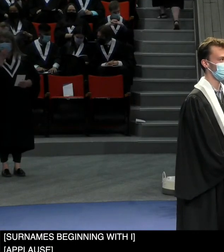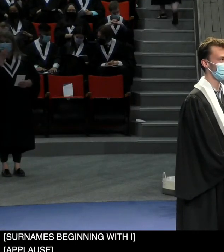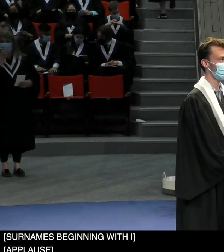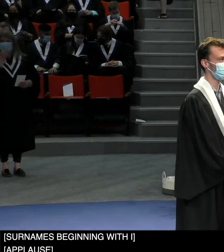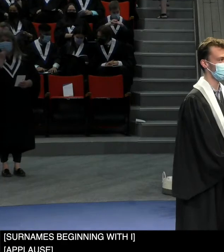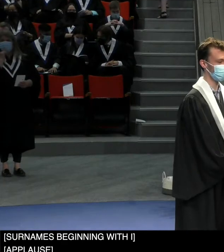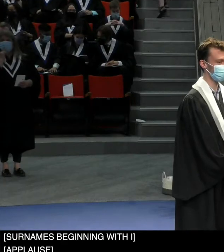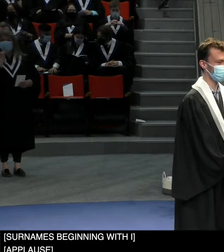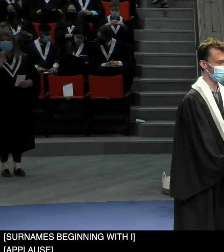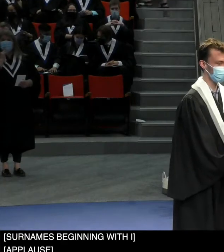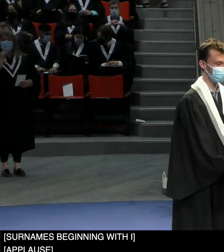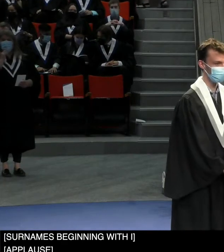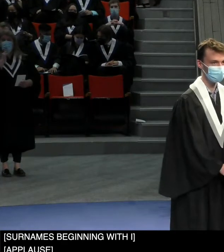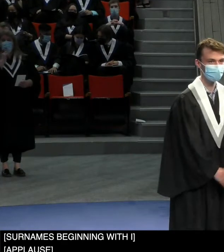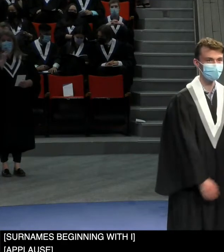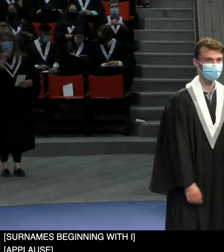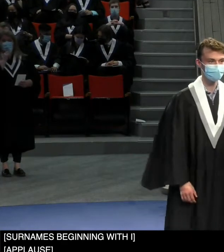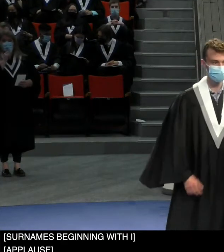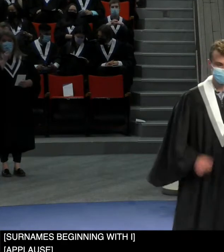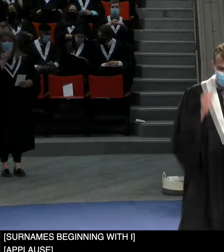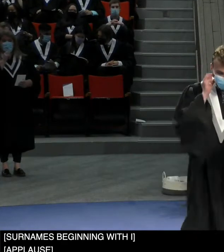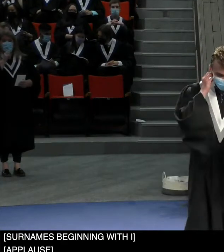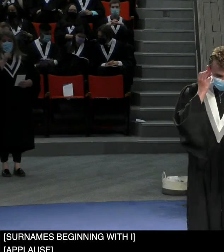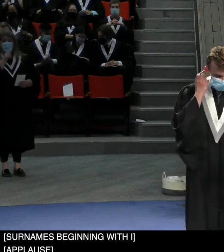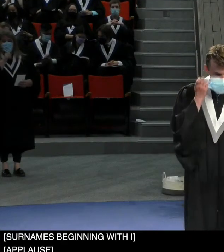Denis Yakupov Merzak.